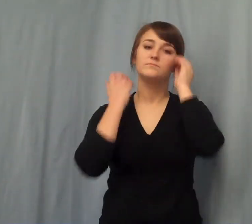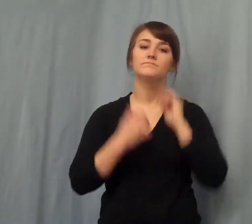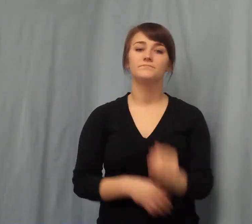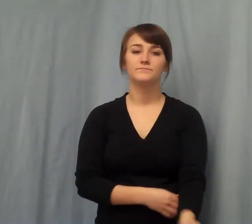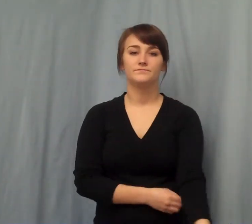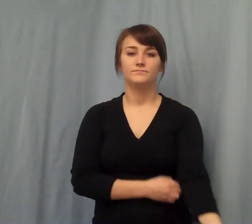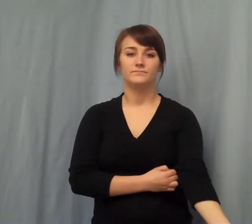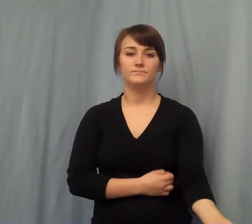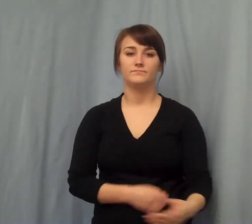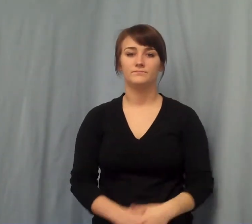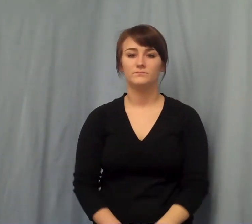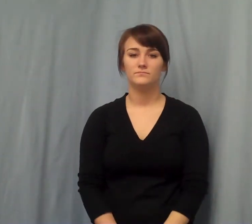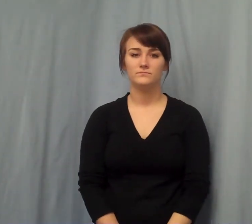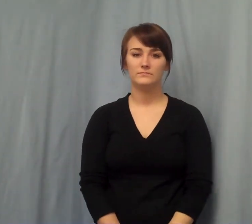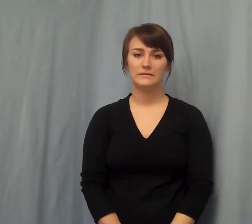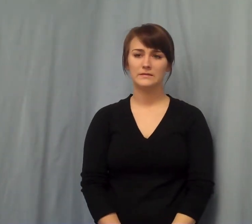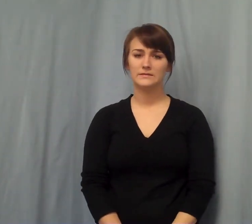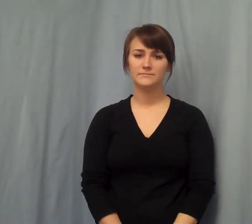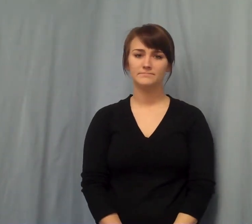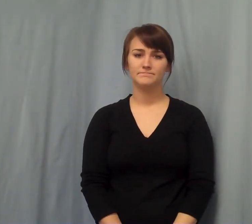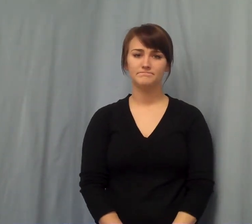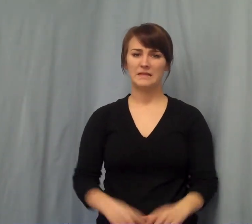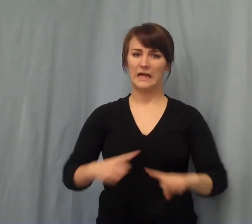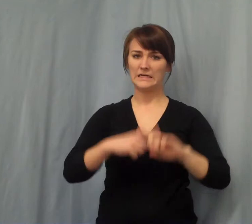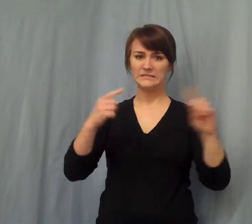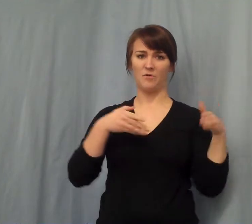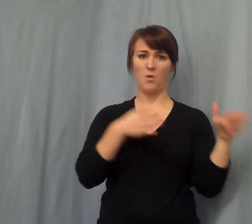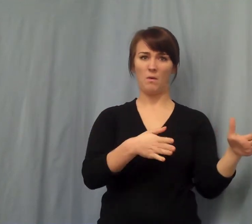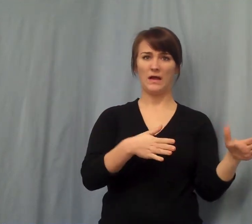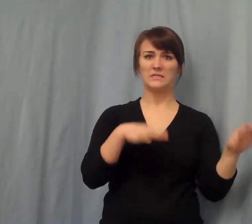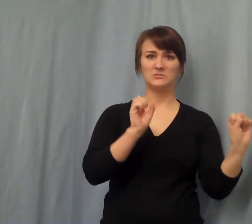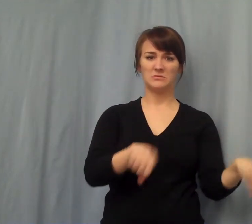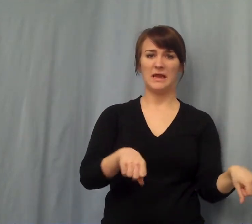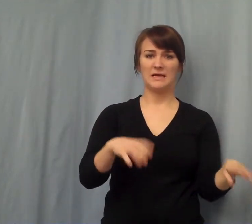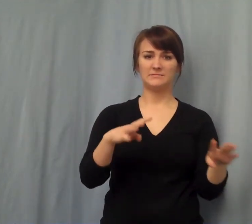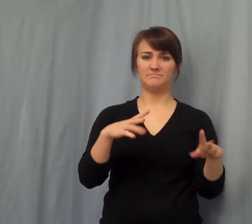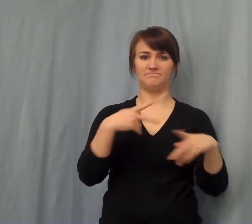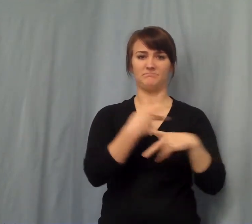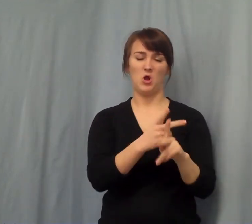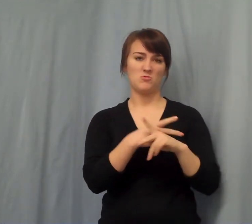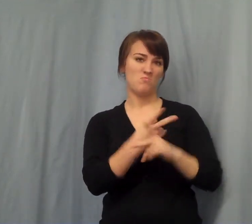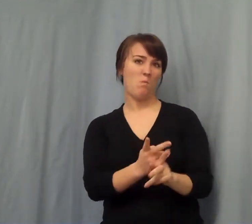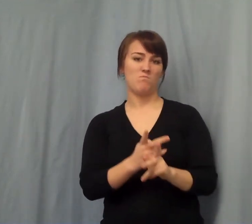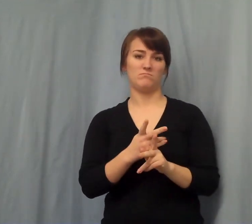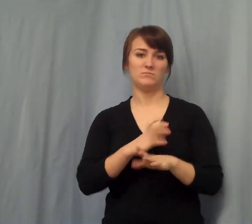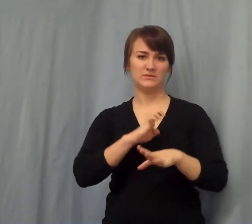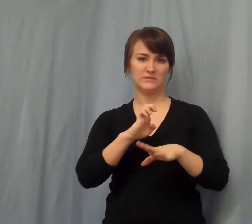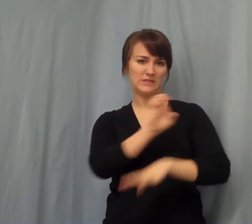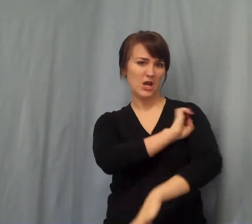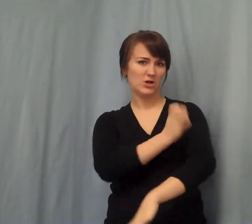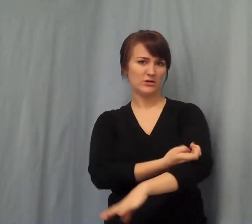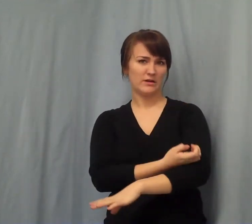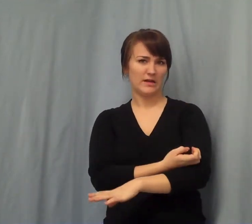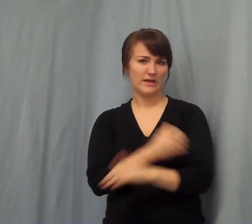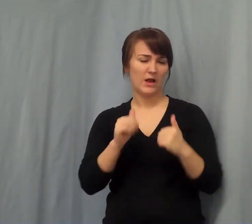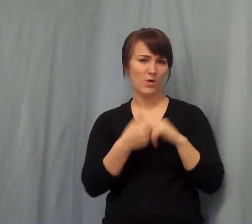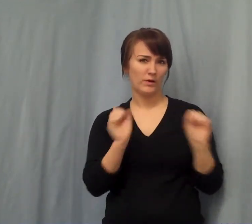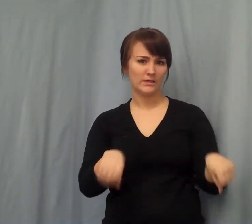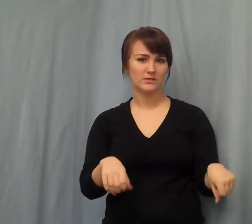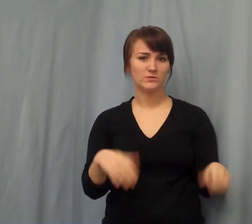the other way that they said you could produce electricity without using a battery? What was it, Danny? A generator. Generators they